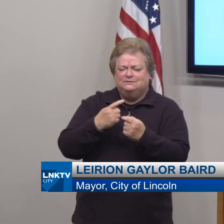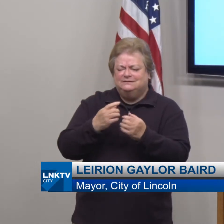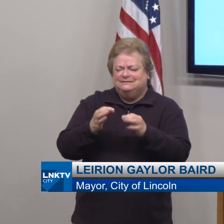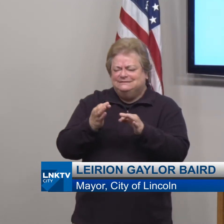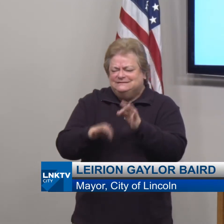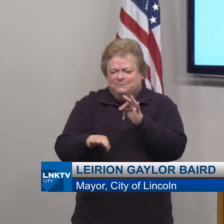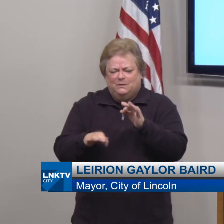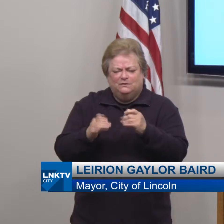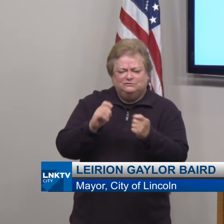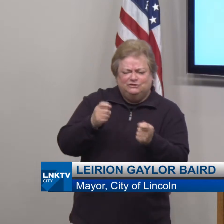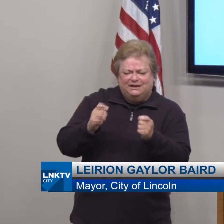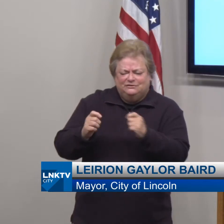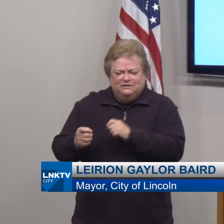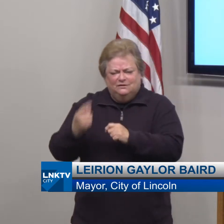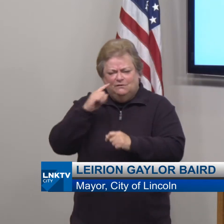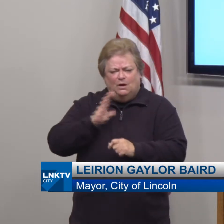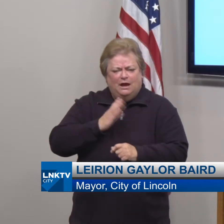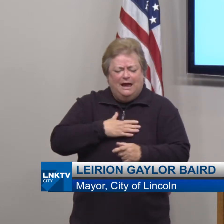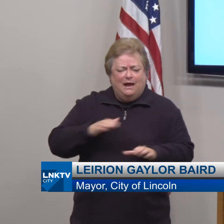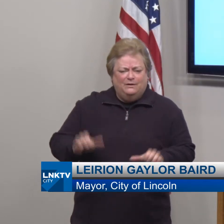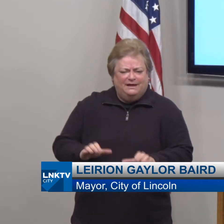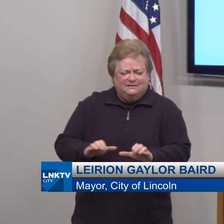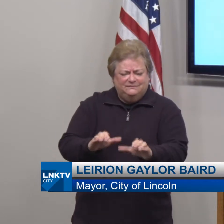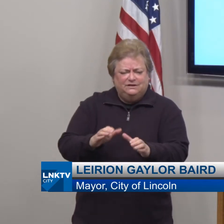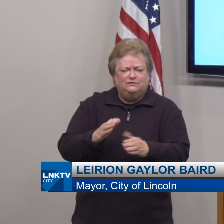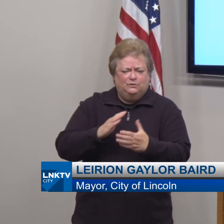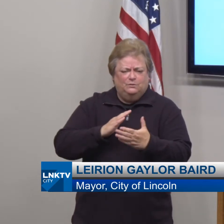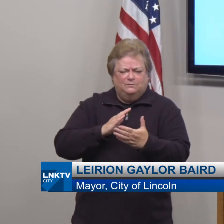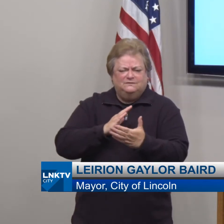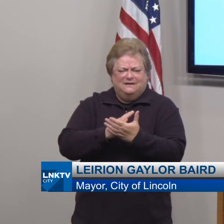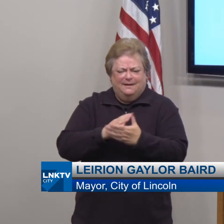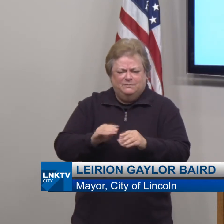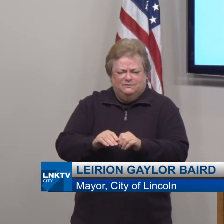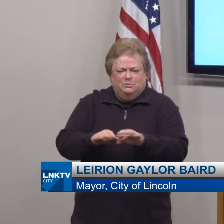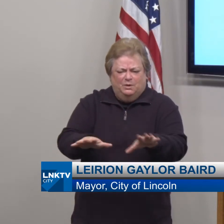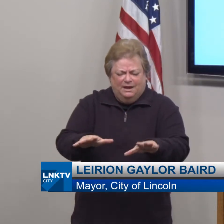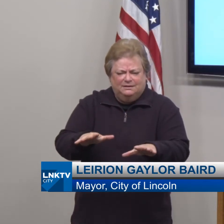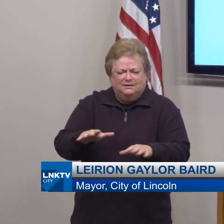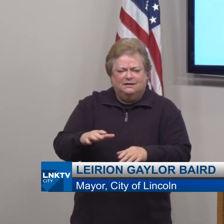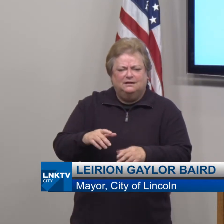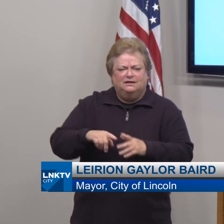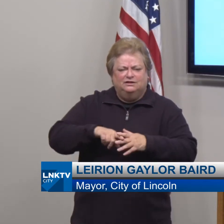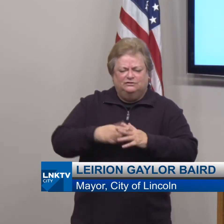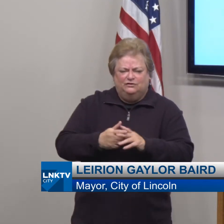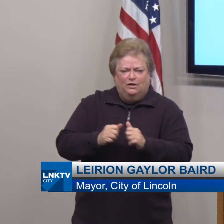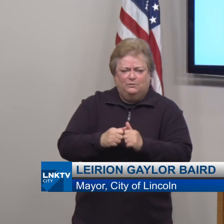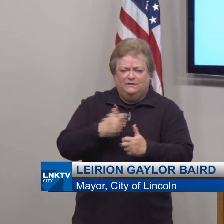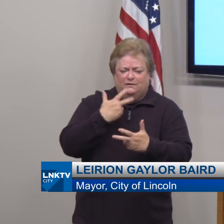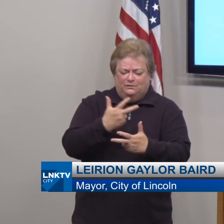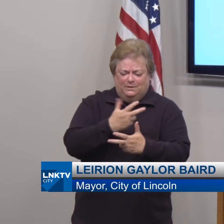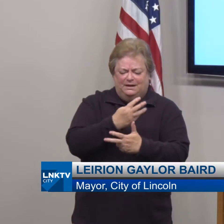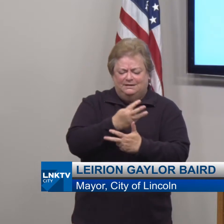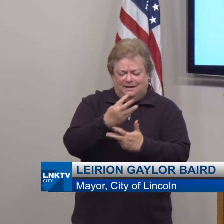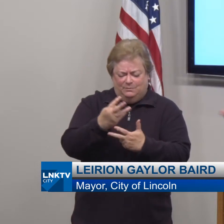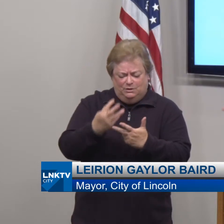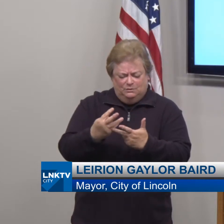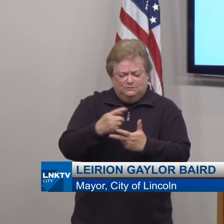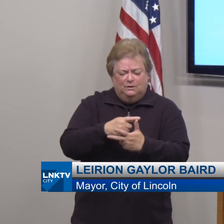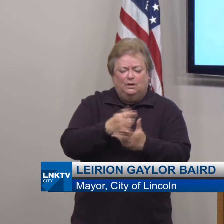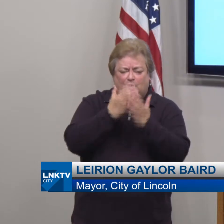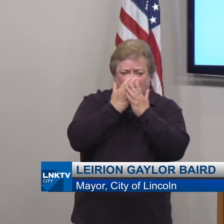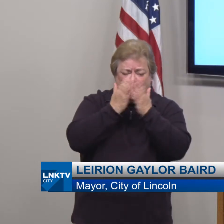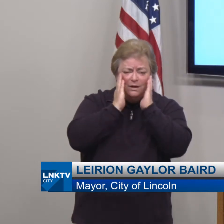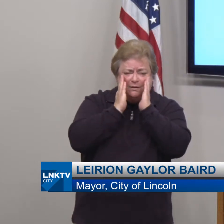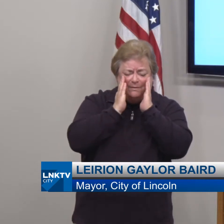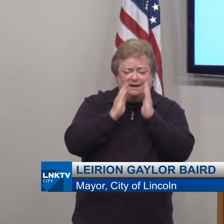activities which enable us to prevent the spread of COVID-19. These start with those 3 W's. Wear a mask, wash